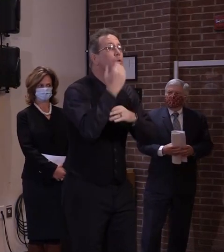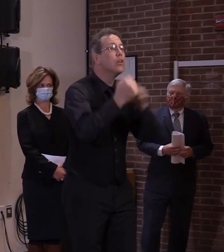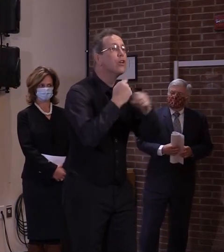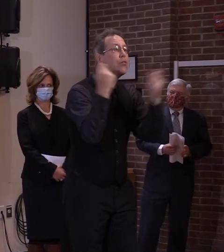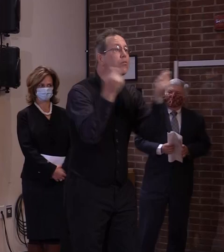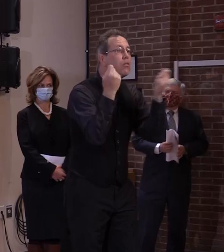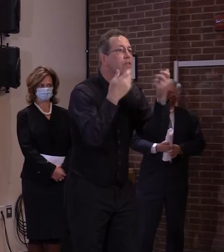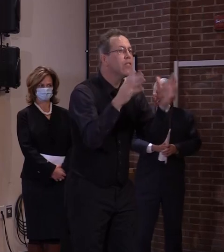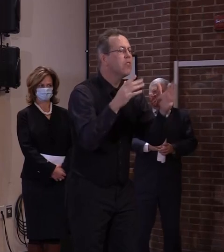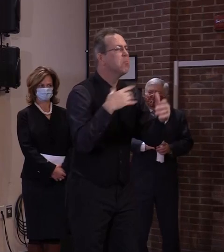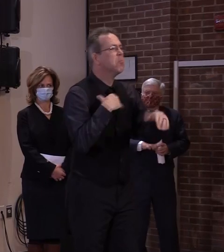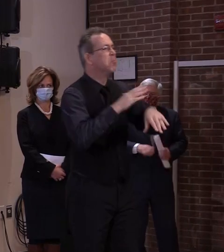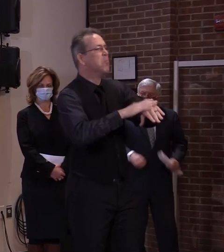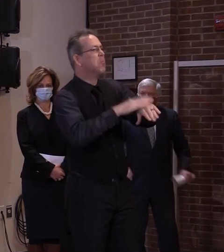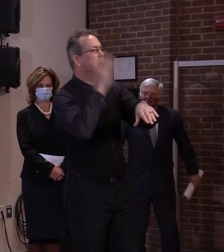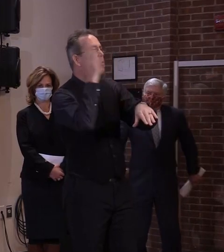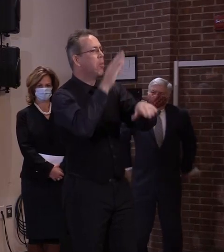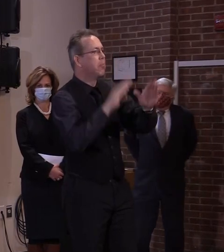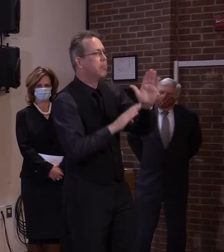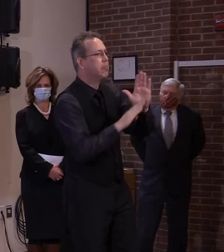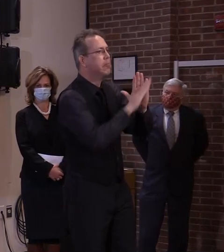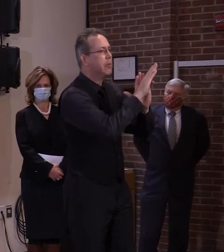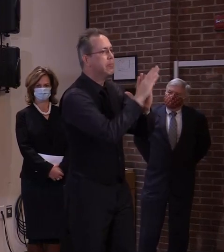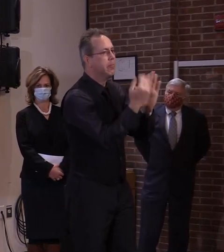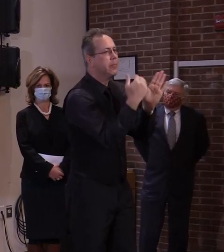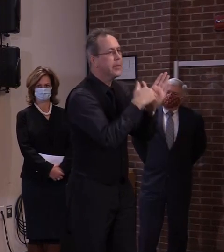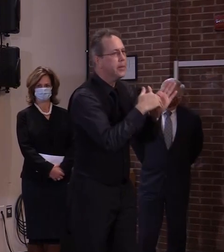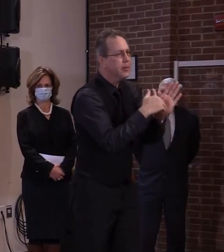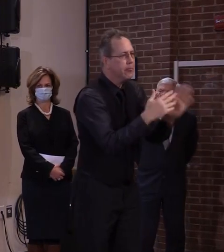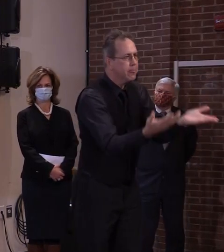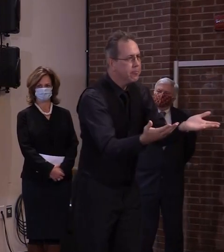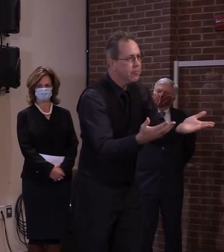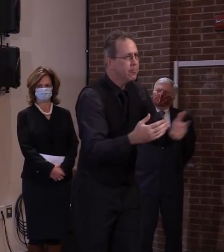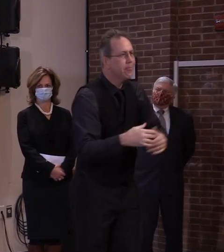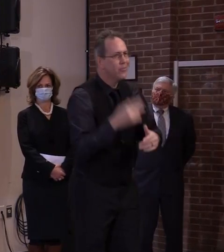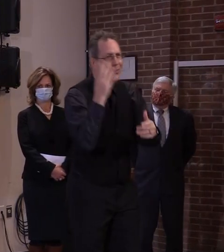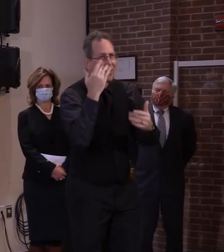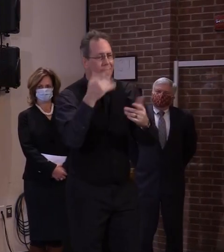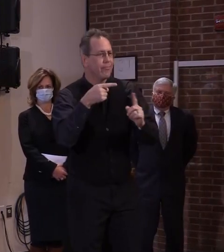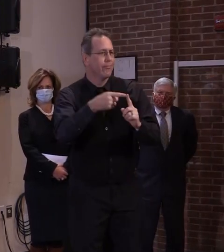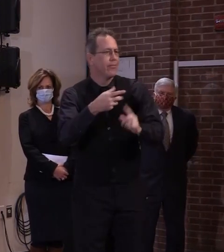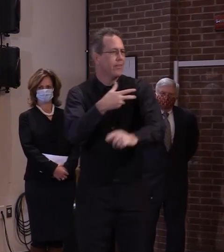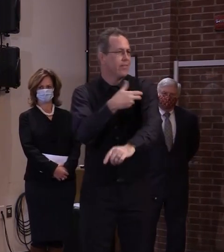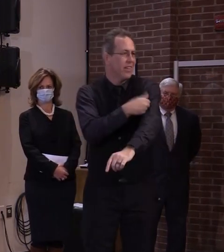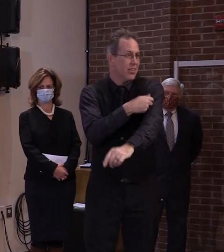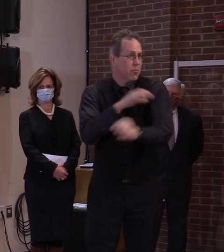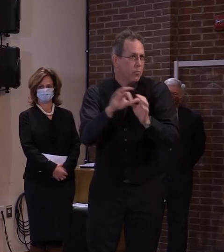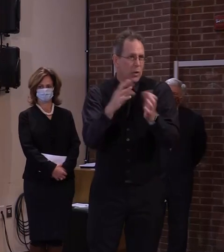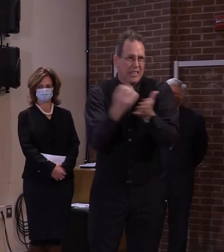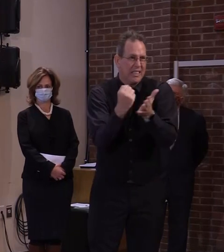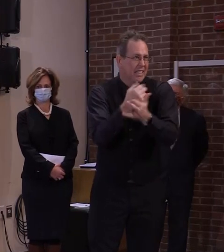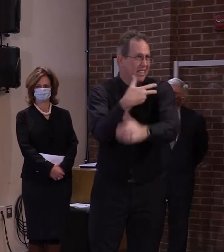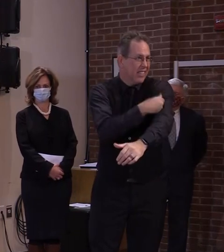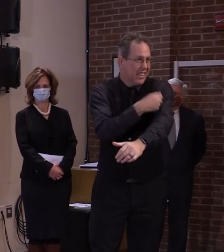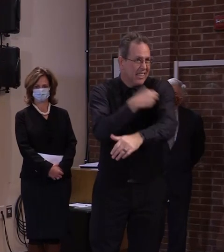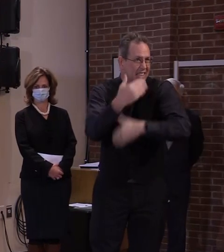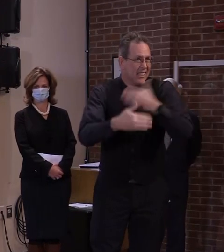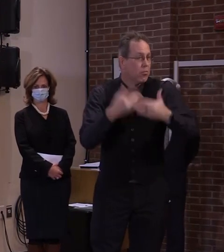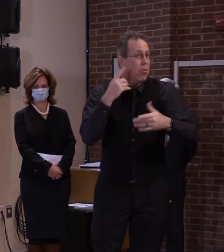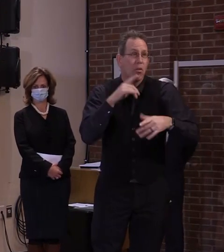breakthroughs. The most important thing you can do right now to protect yourself and others is to get fully